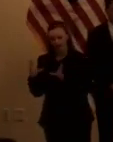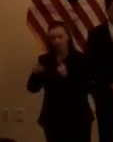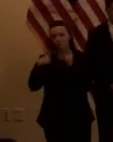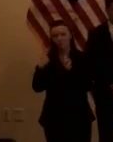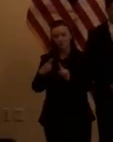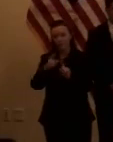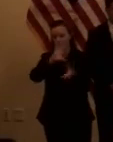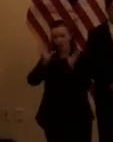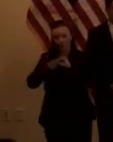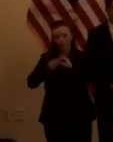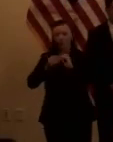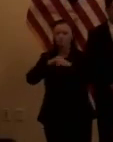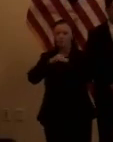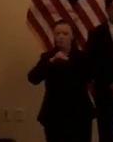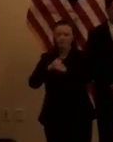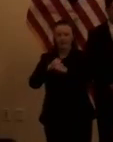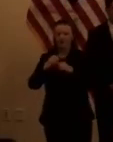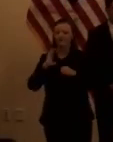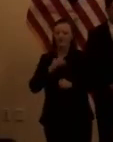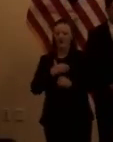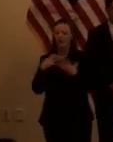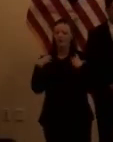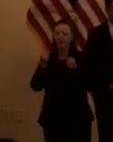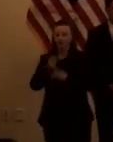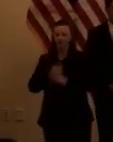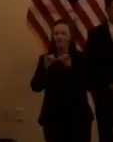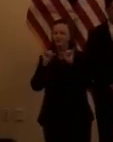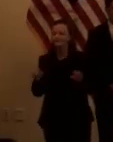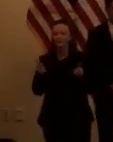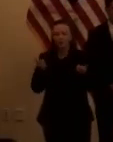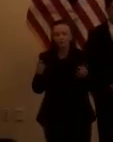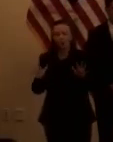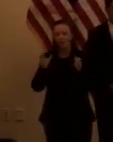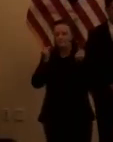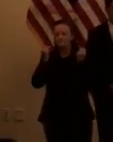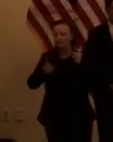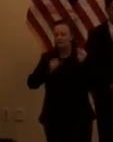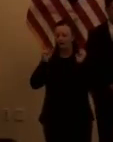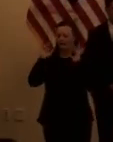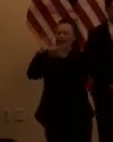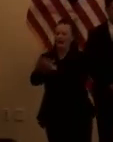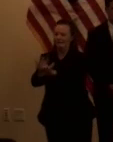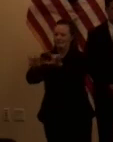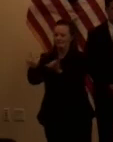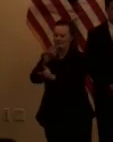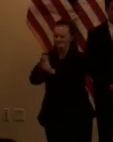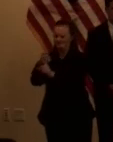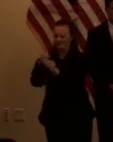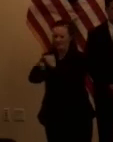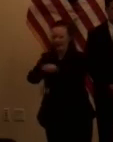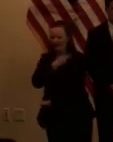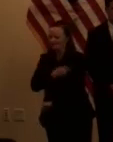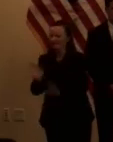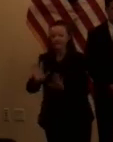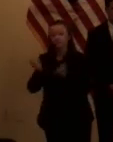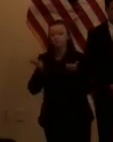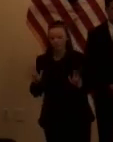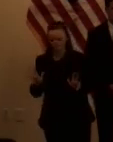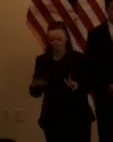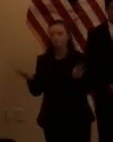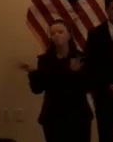Arizona's healthcare system from a surge of cases. We want to ensure everyone who needs access to care has it. In order to do this,